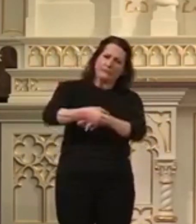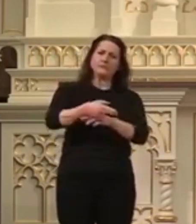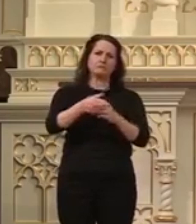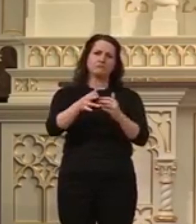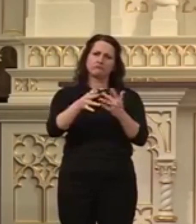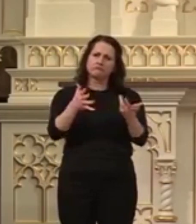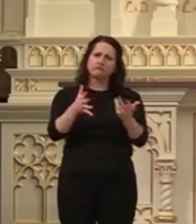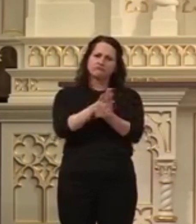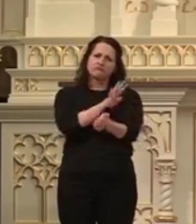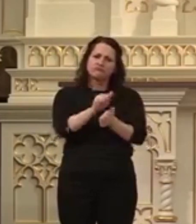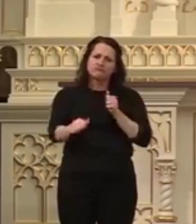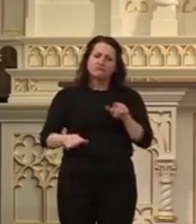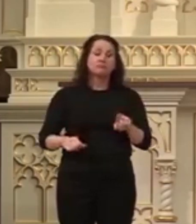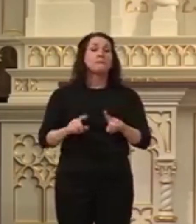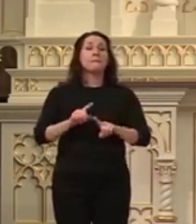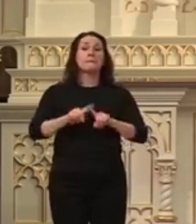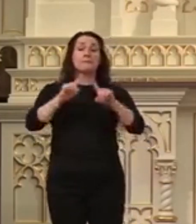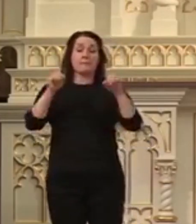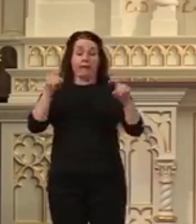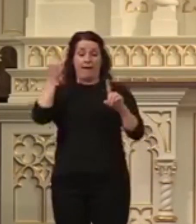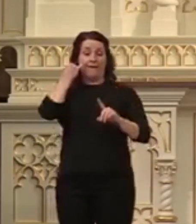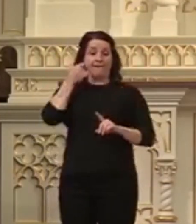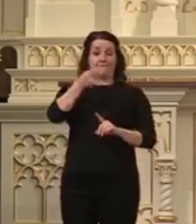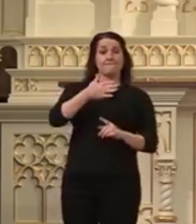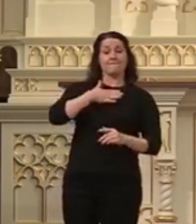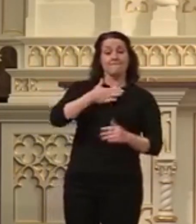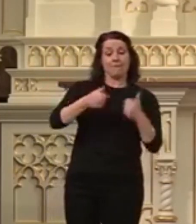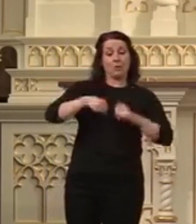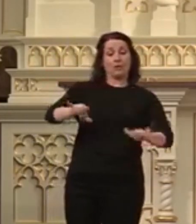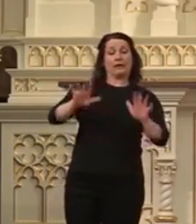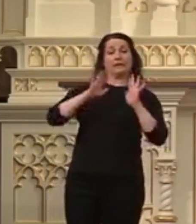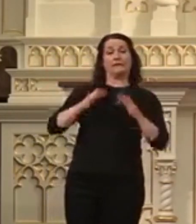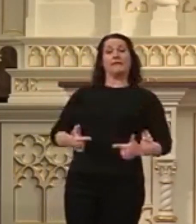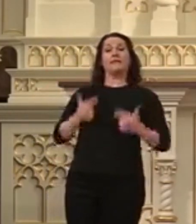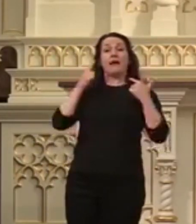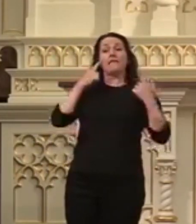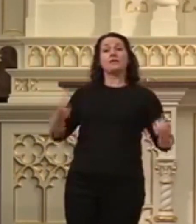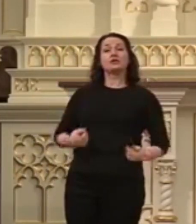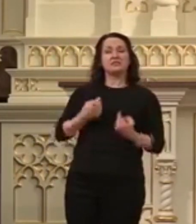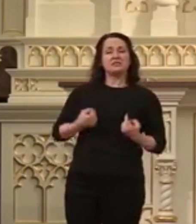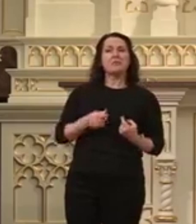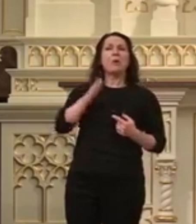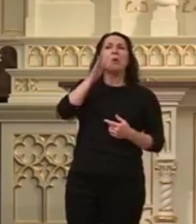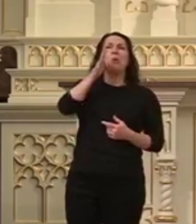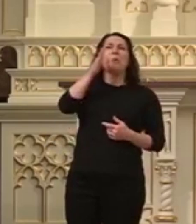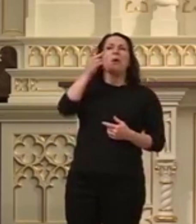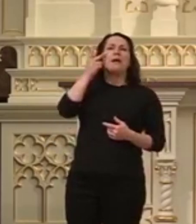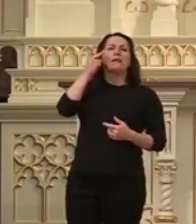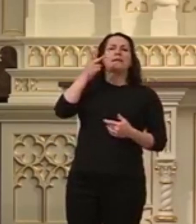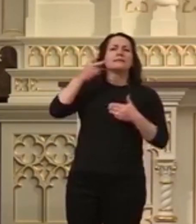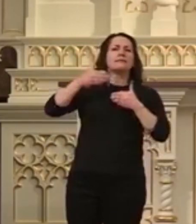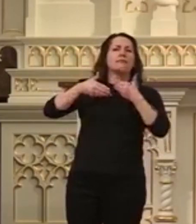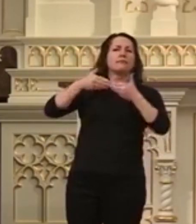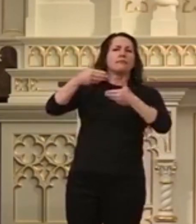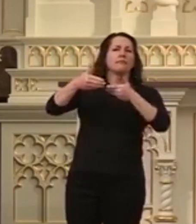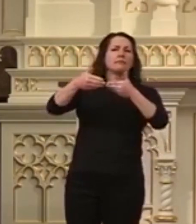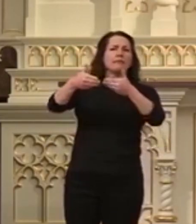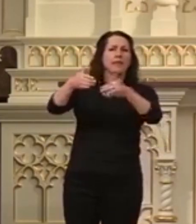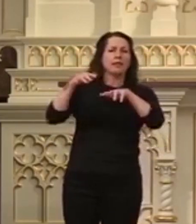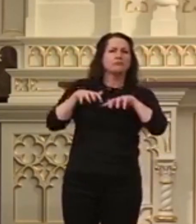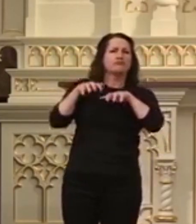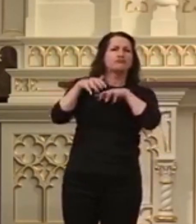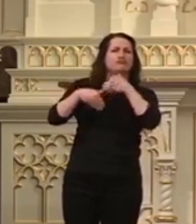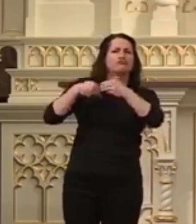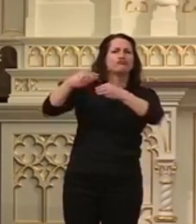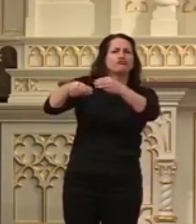If he gives his life as an offering for sin, he shall see his descendants in a long life, and the will of